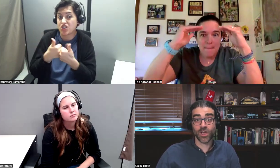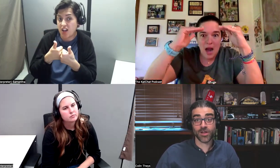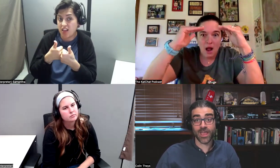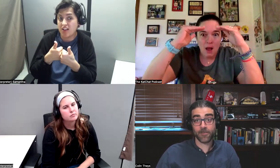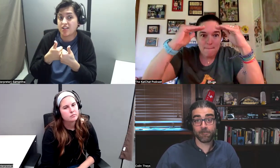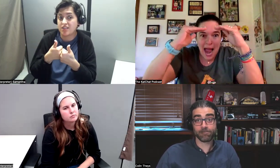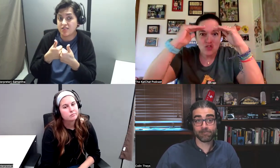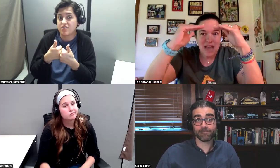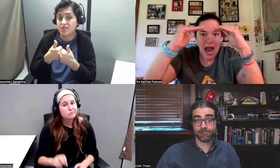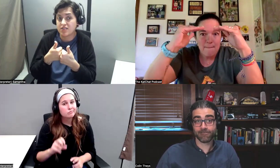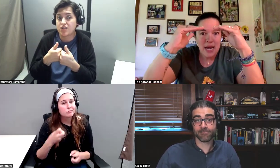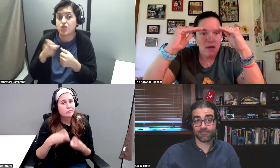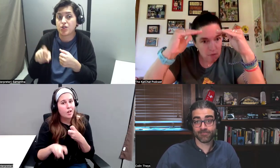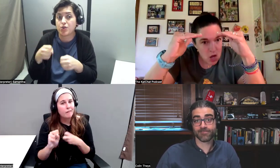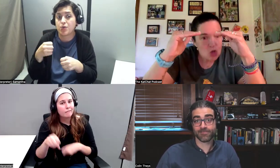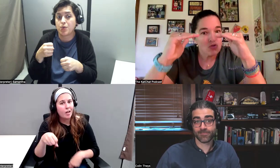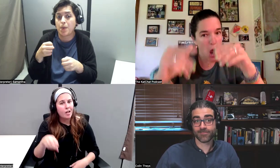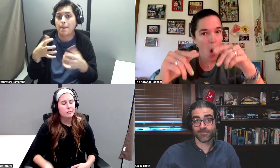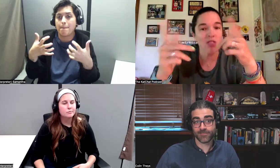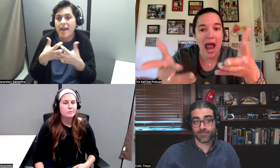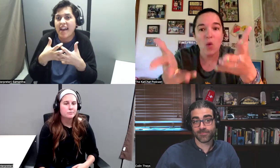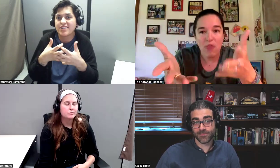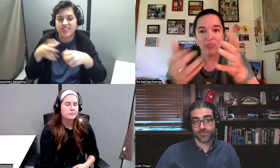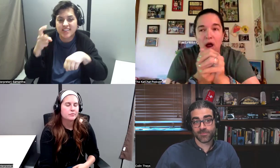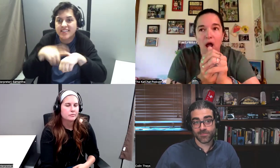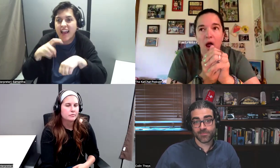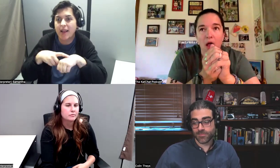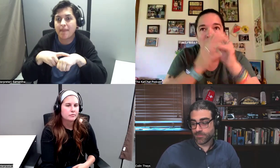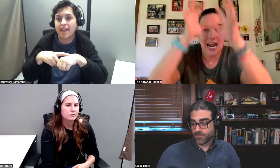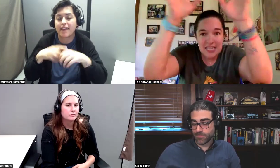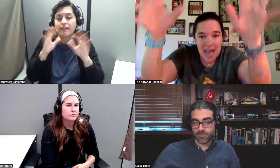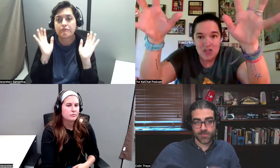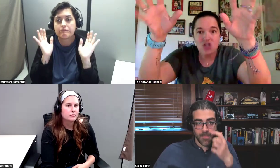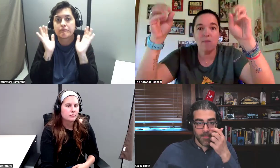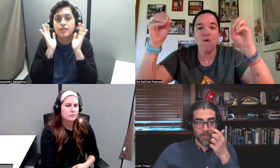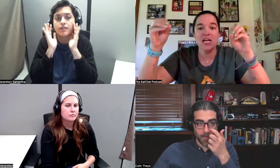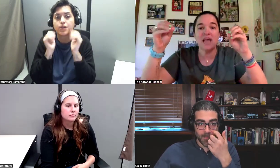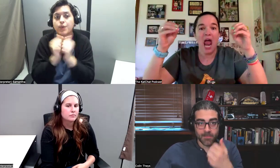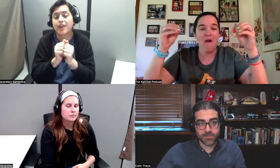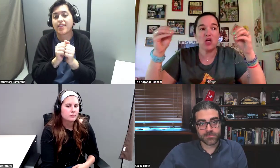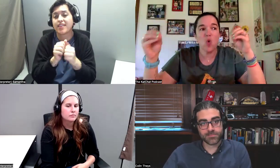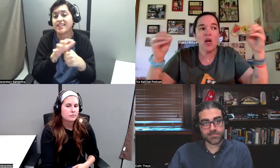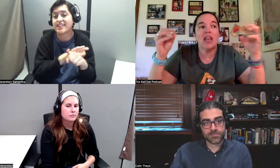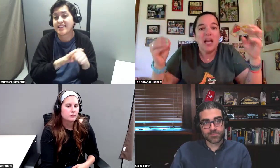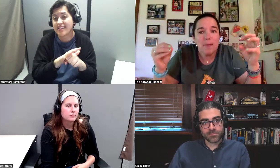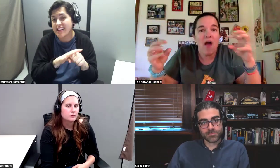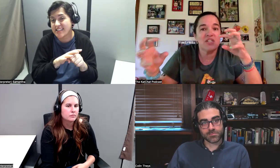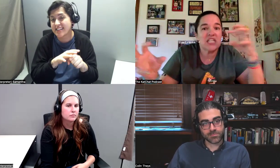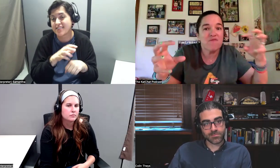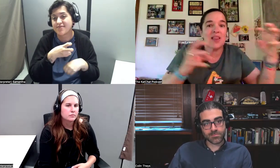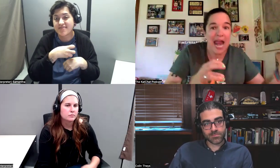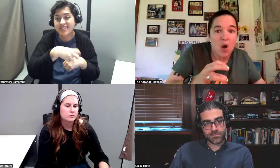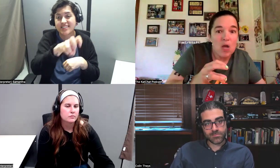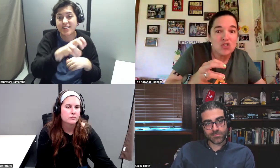like It's hard, yeah. master timing. So like with the destination movies, if they're doing a little bit